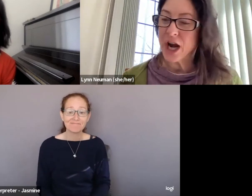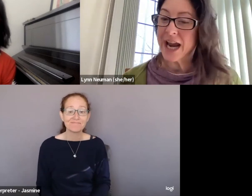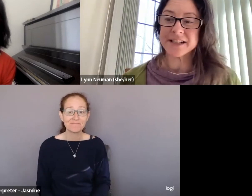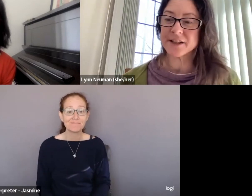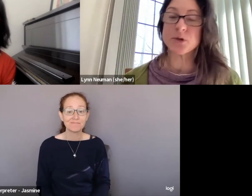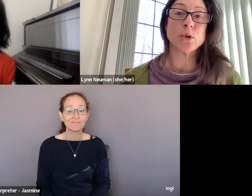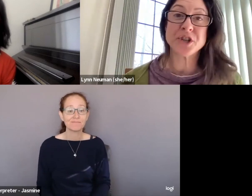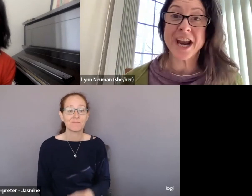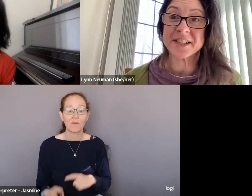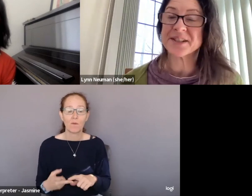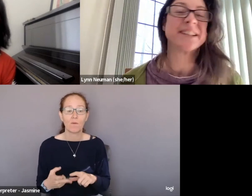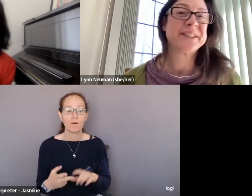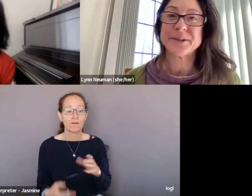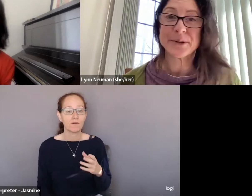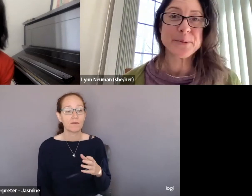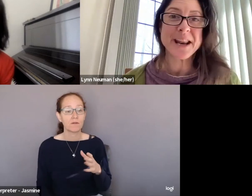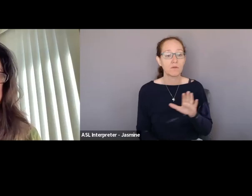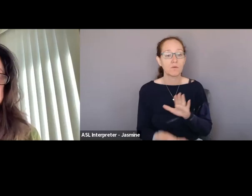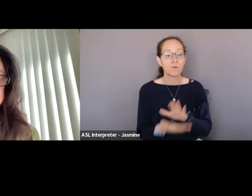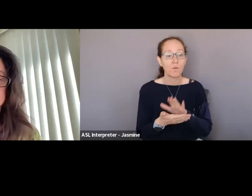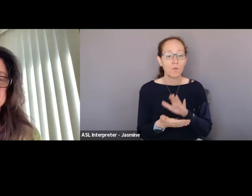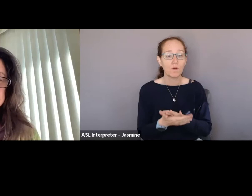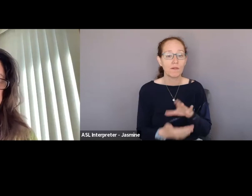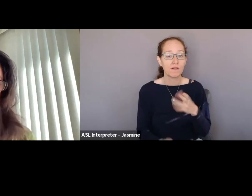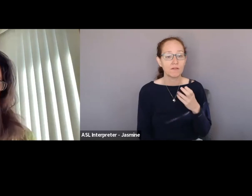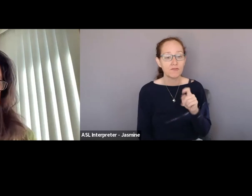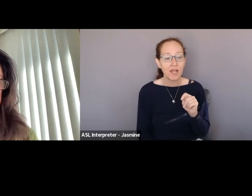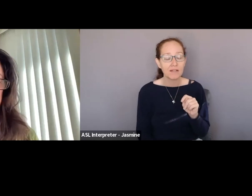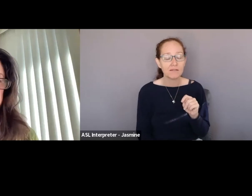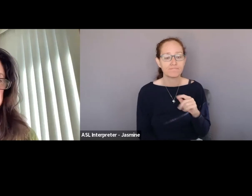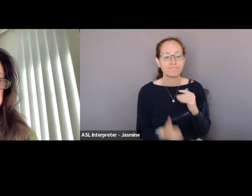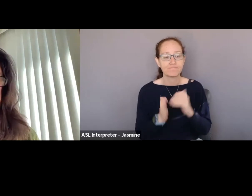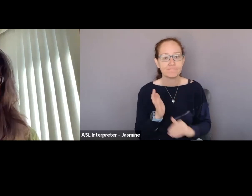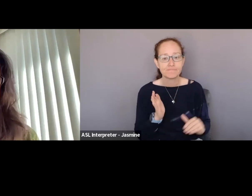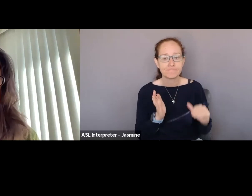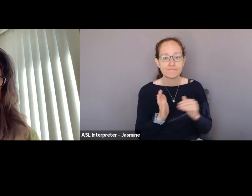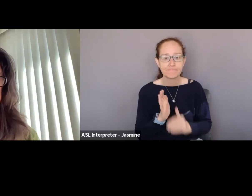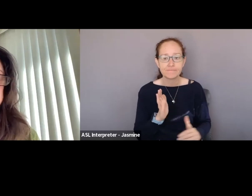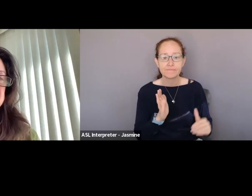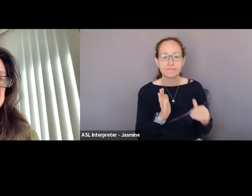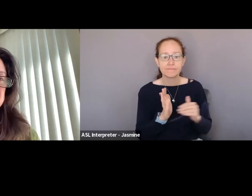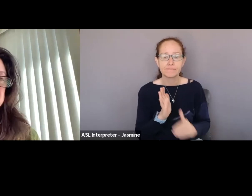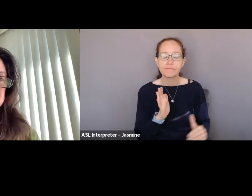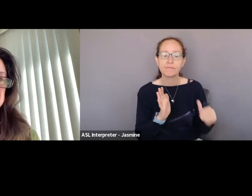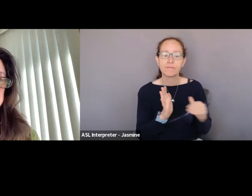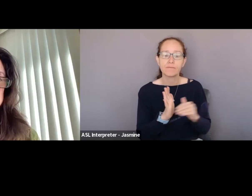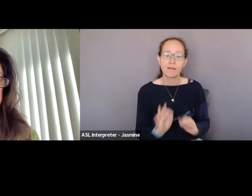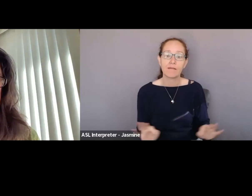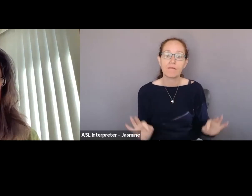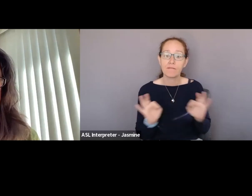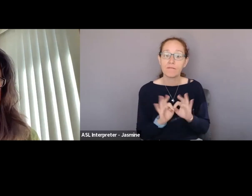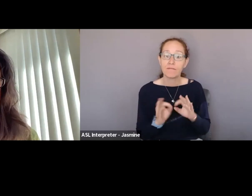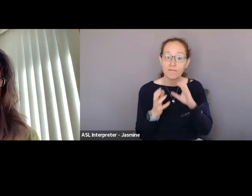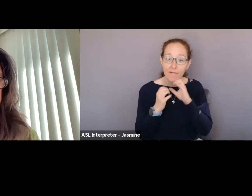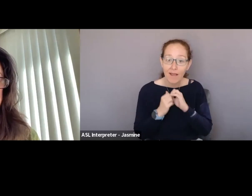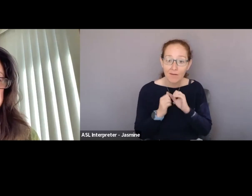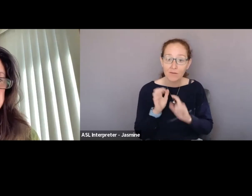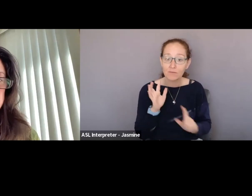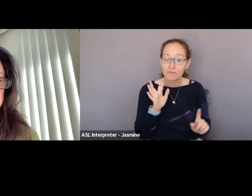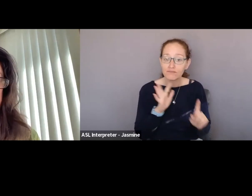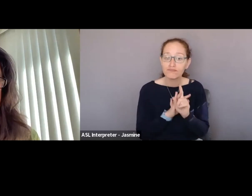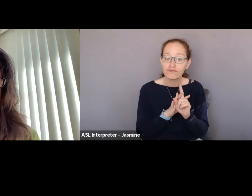the chant, the school chant, or whatever it is that values can surface and the things that people are concerned